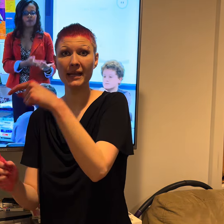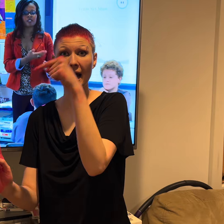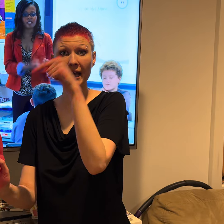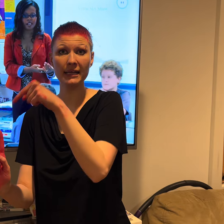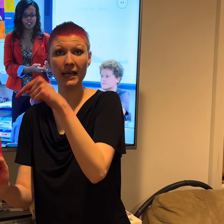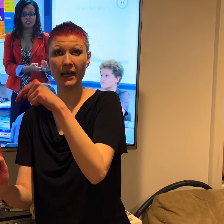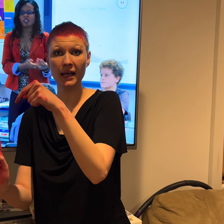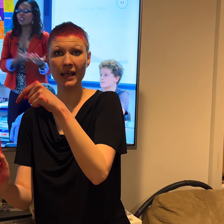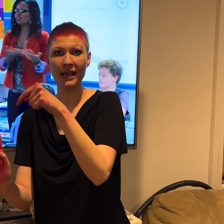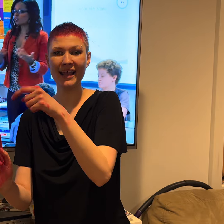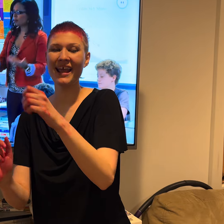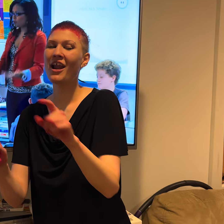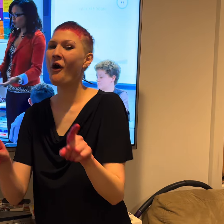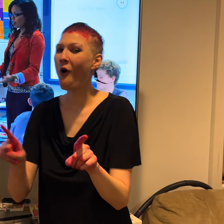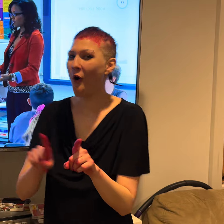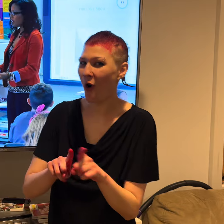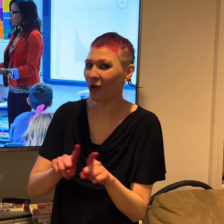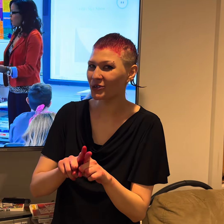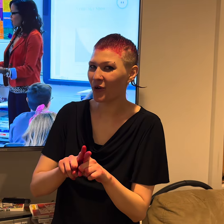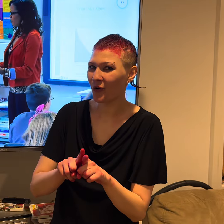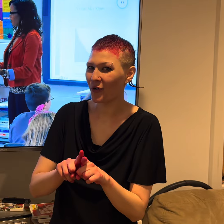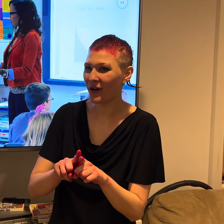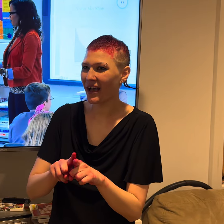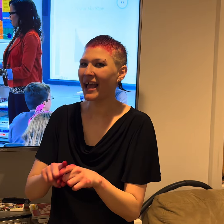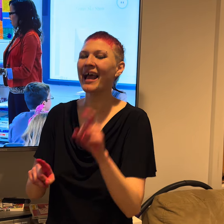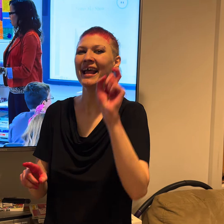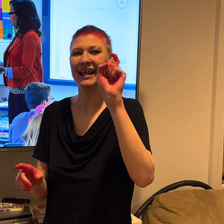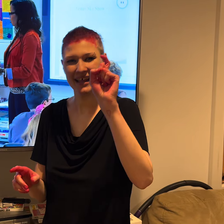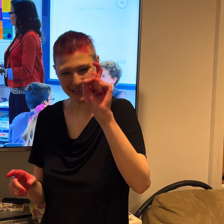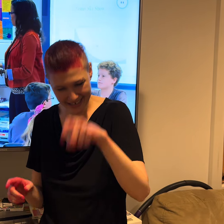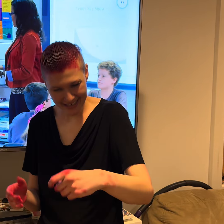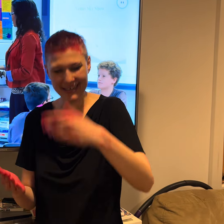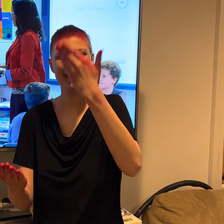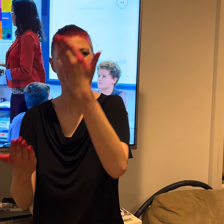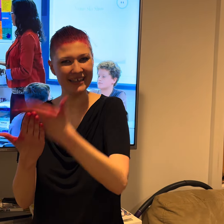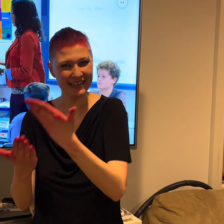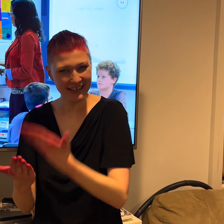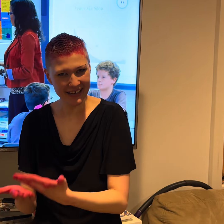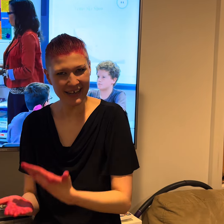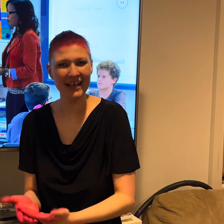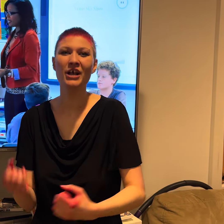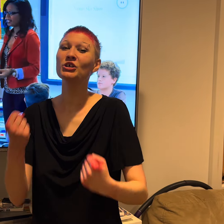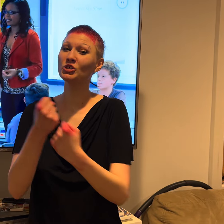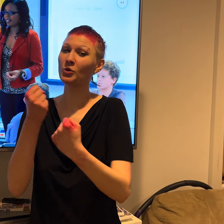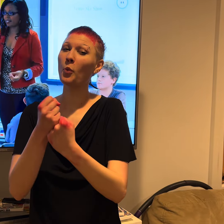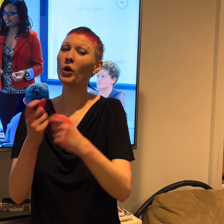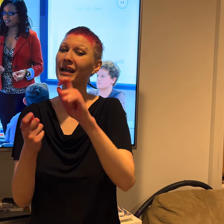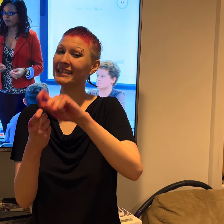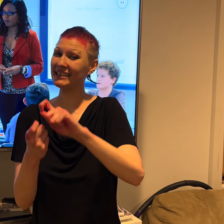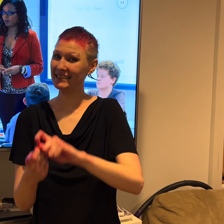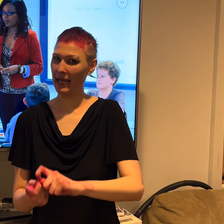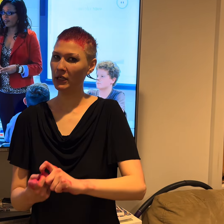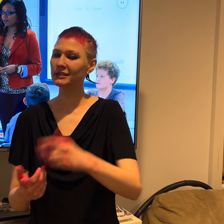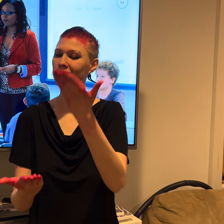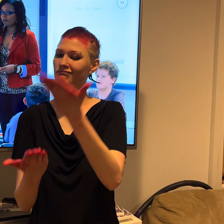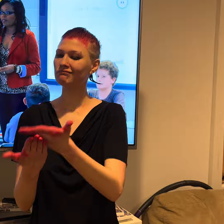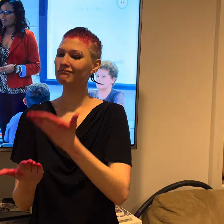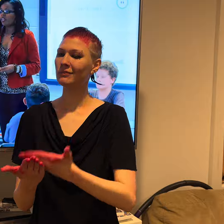the text to support what you think the central idea of your piece is, okay?